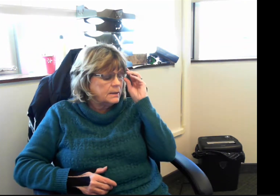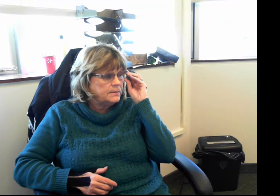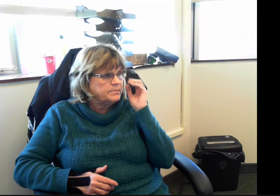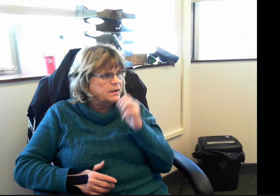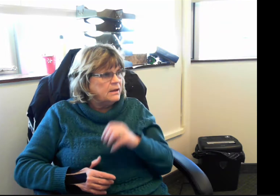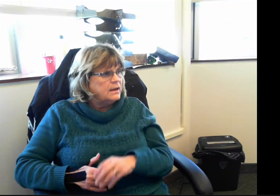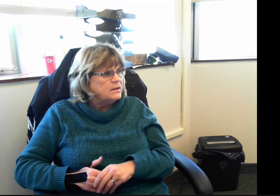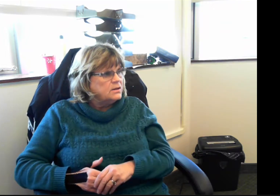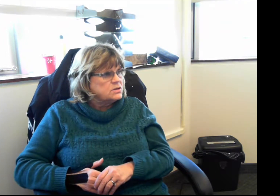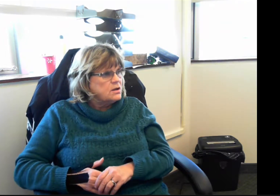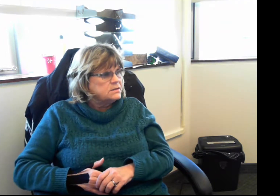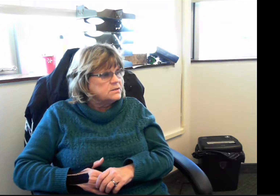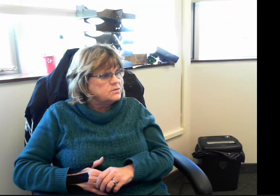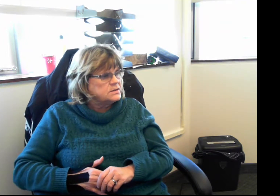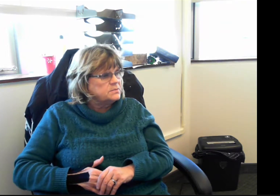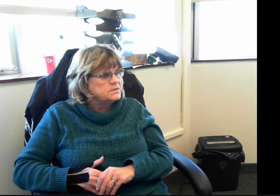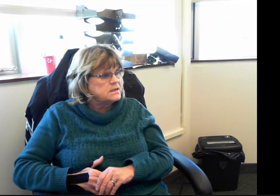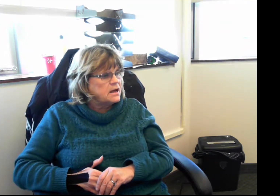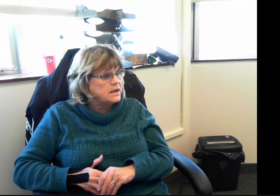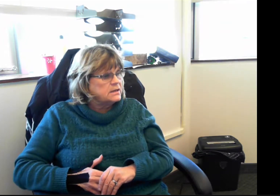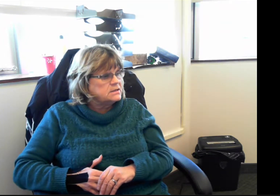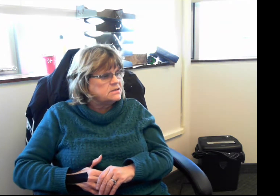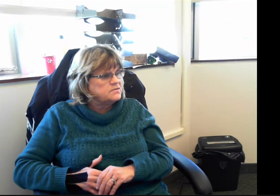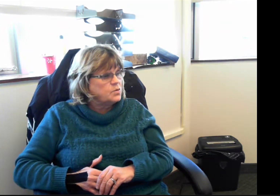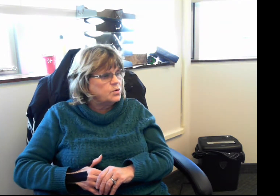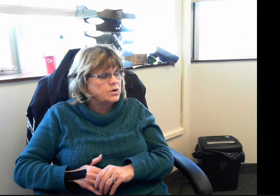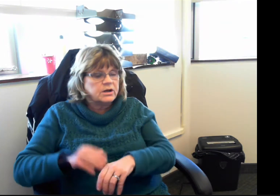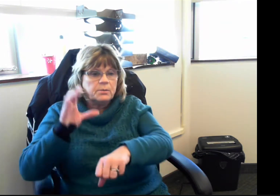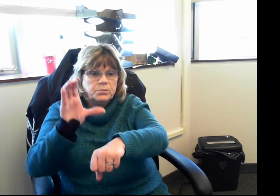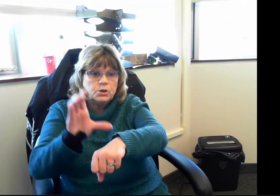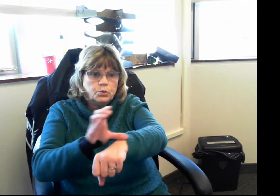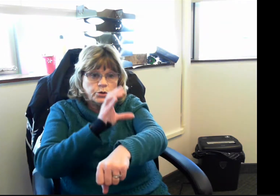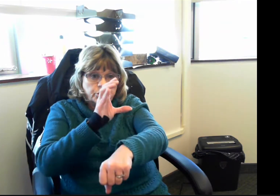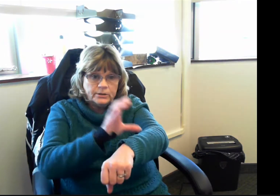Okay. There's also some signs for computer.